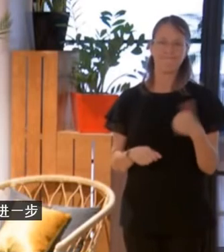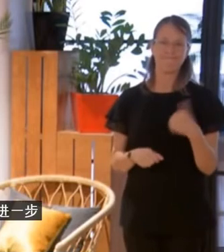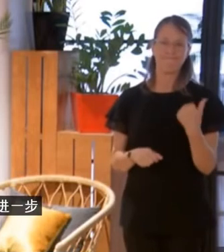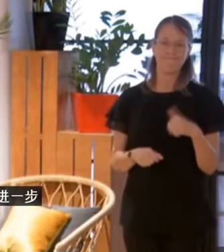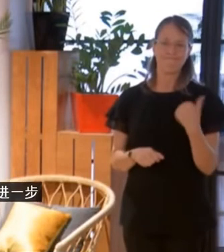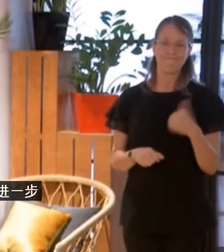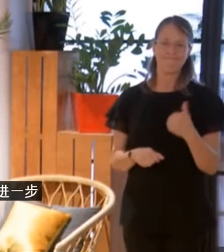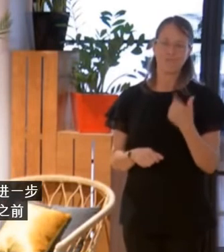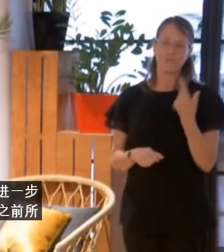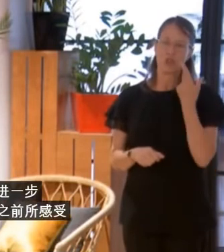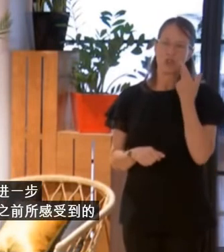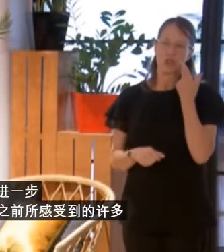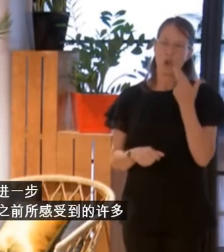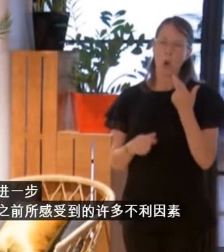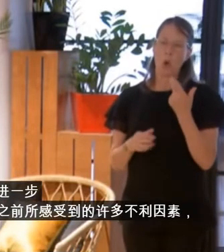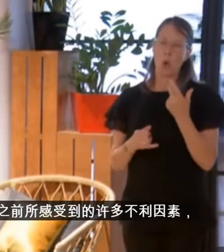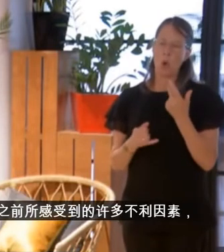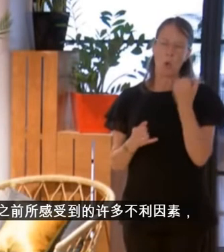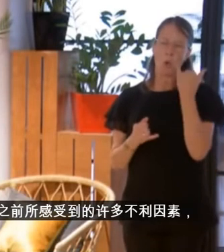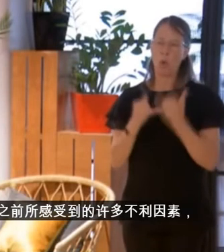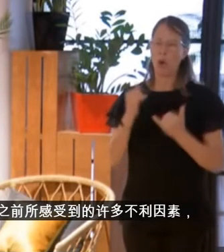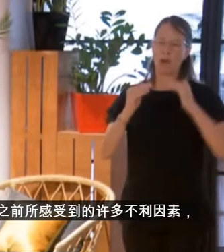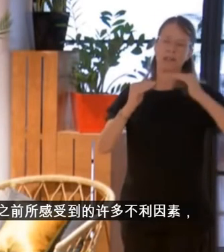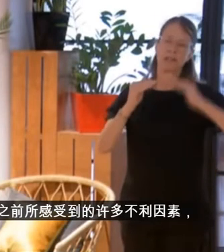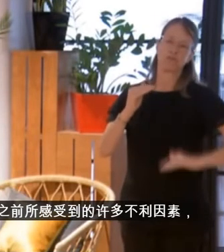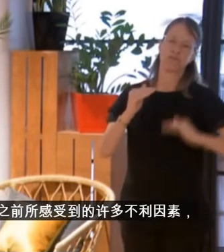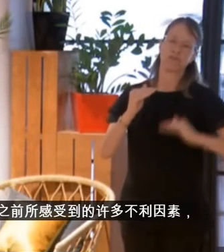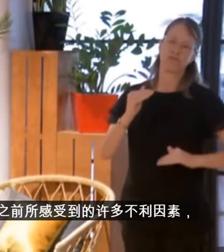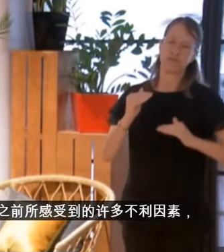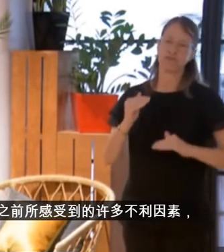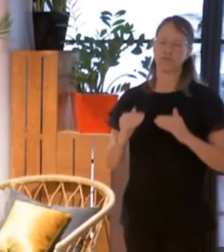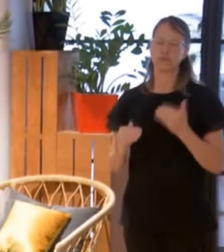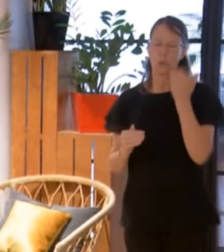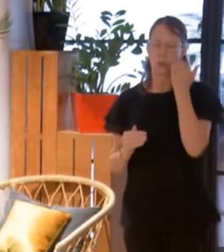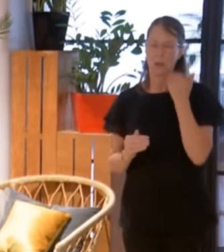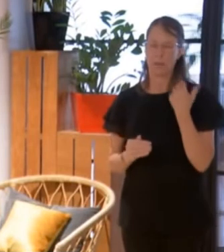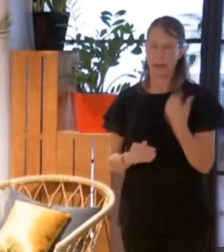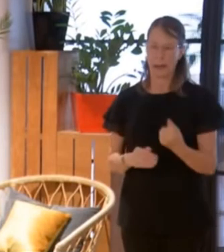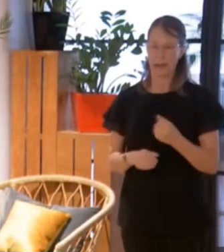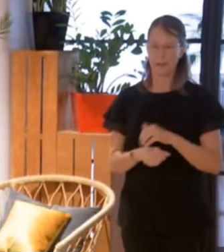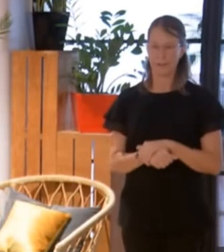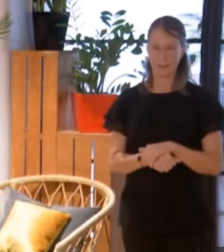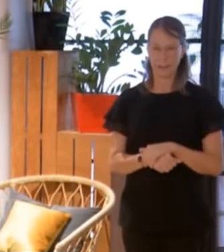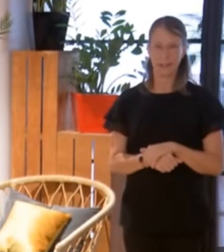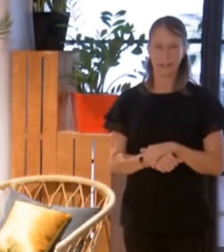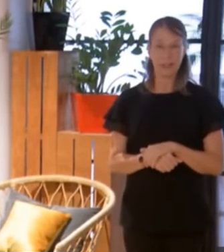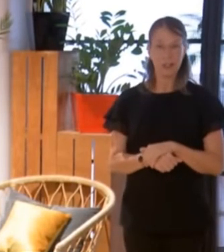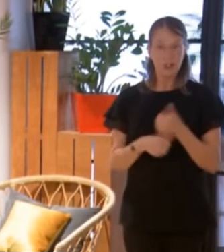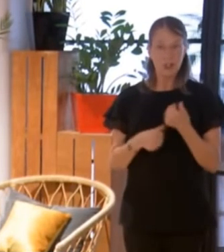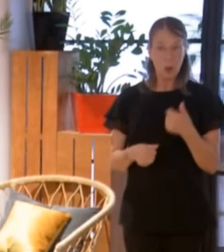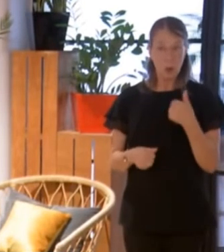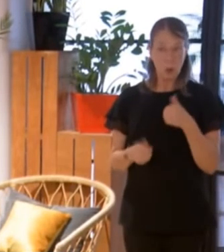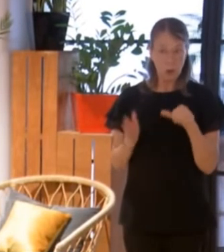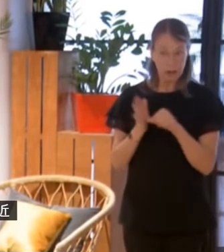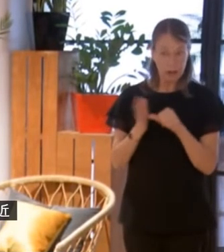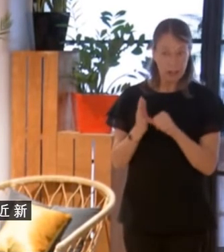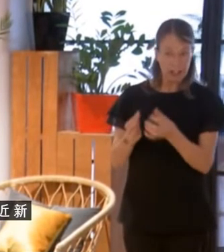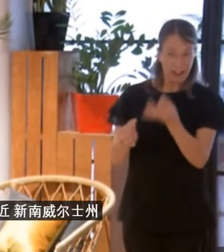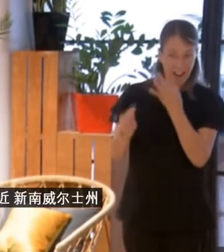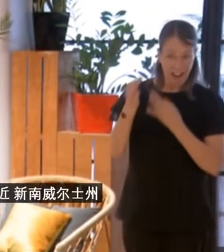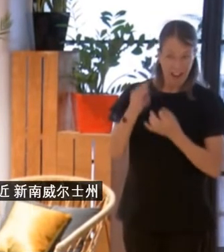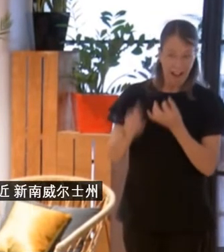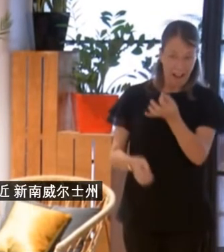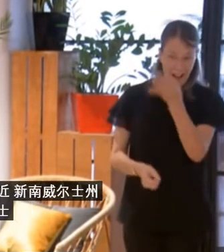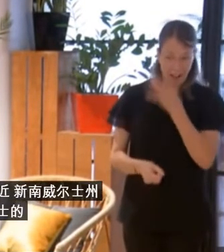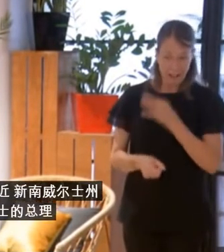and further increased a lot of the disadvantage that women have felt and were feeling before COVID. So to be approached by a Treasurer backed by a